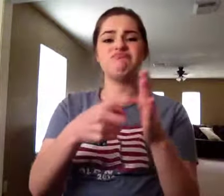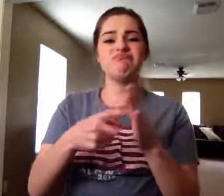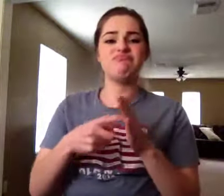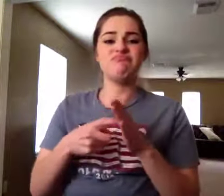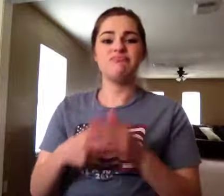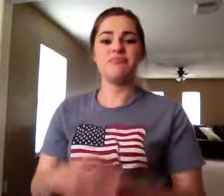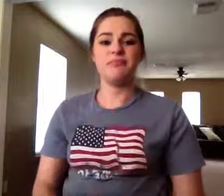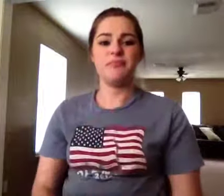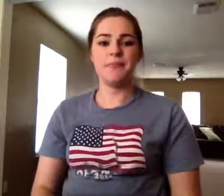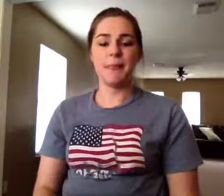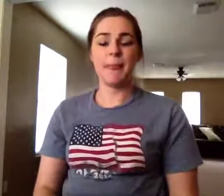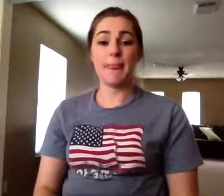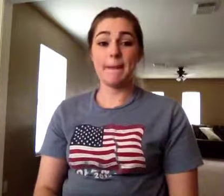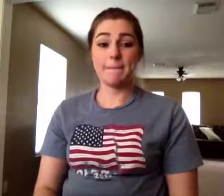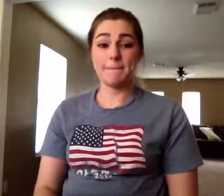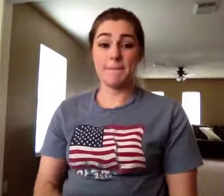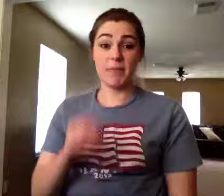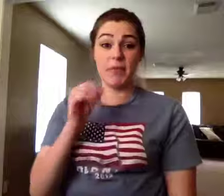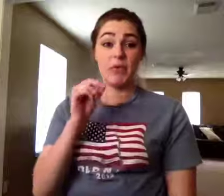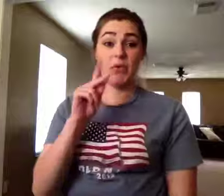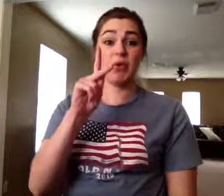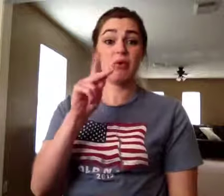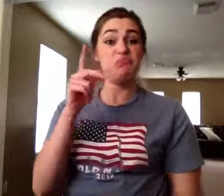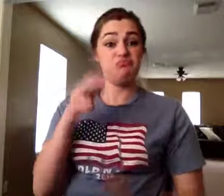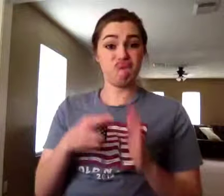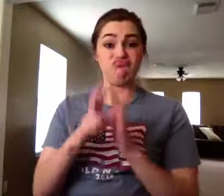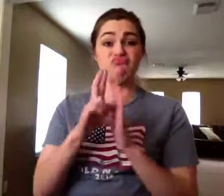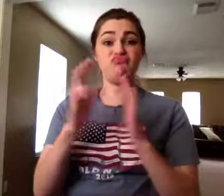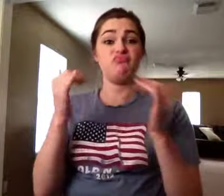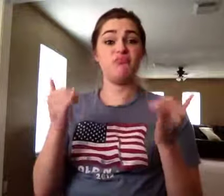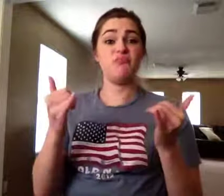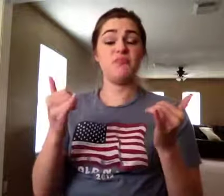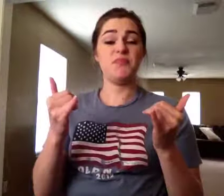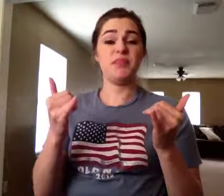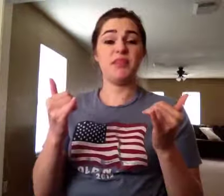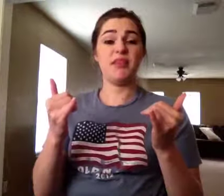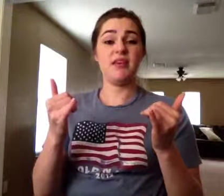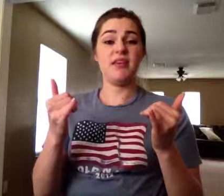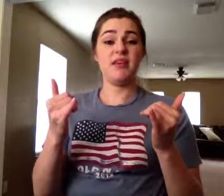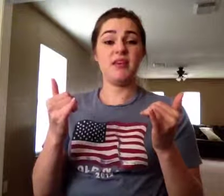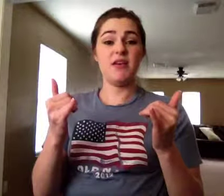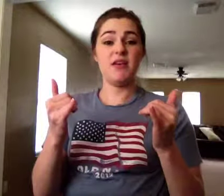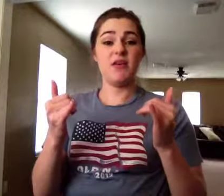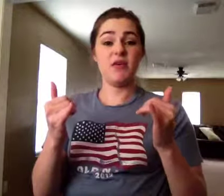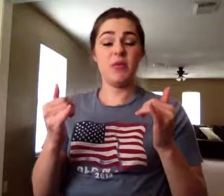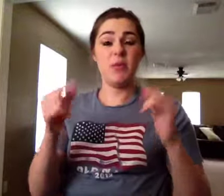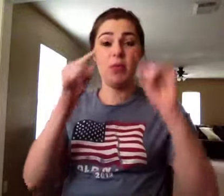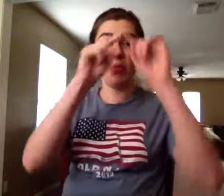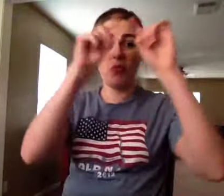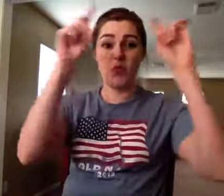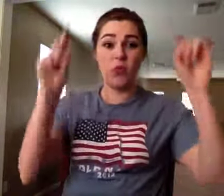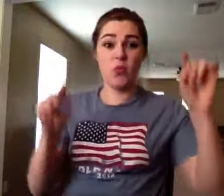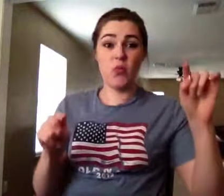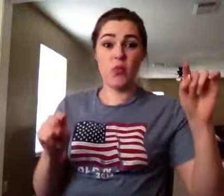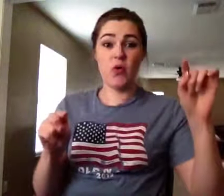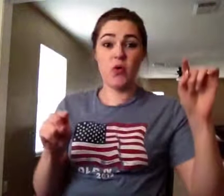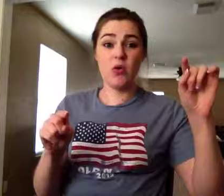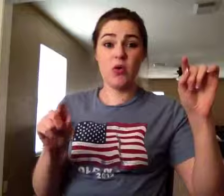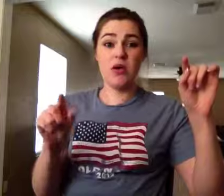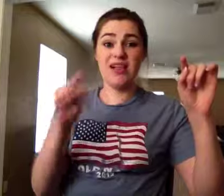Alright, let's review together. To calculate the area of one side, we multiply length times width, so